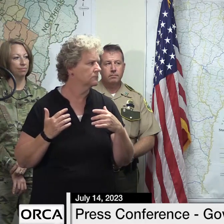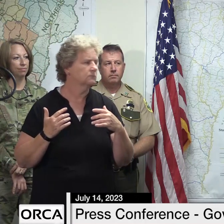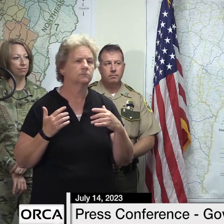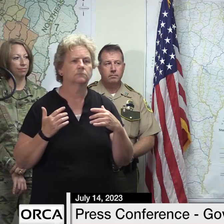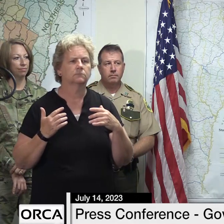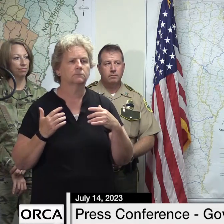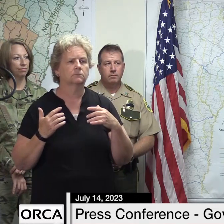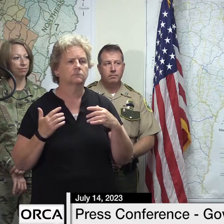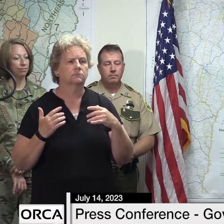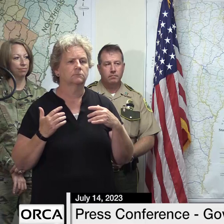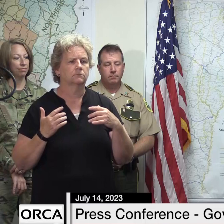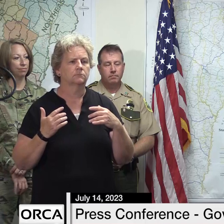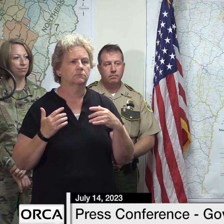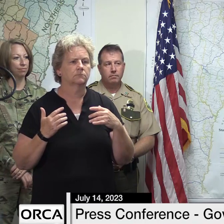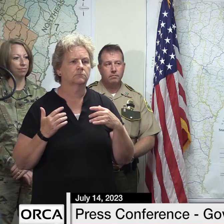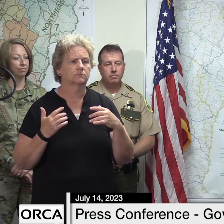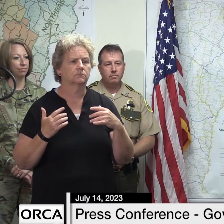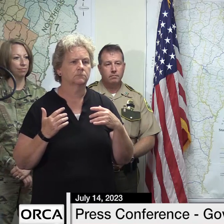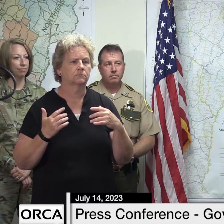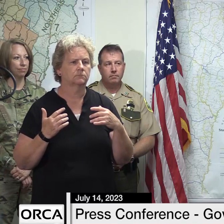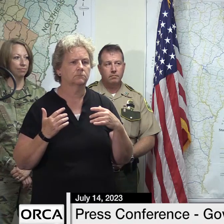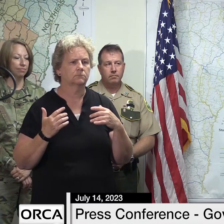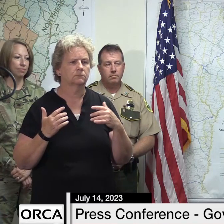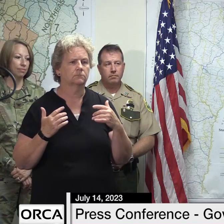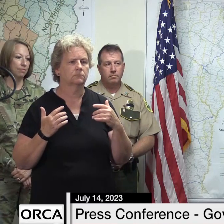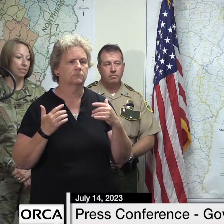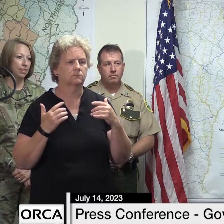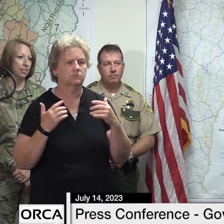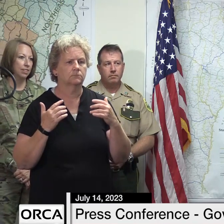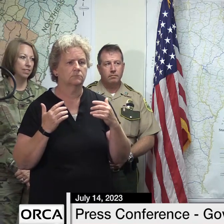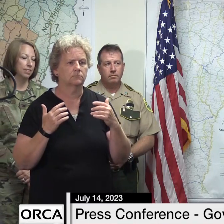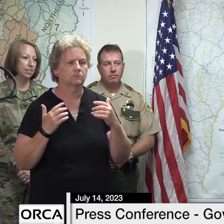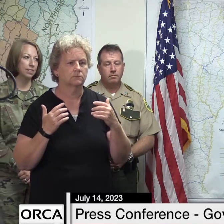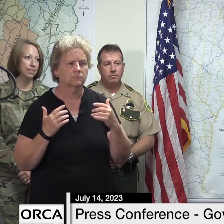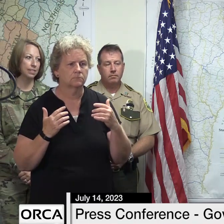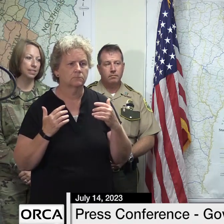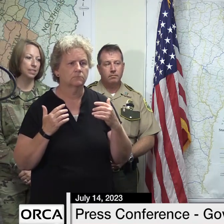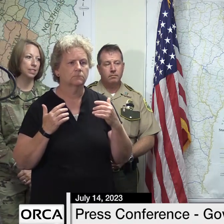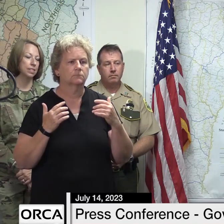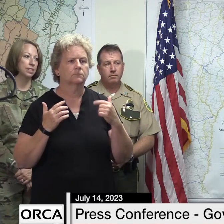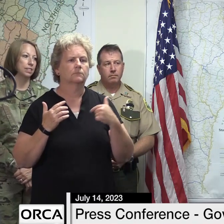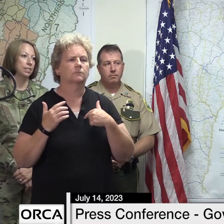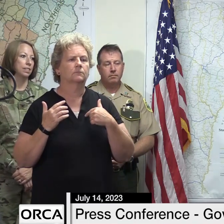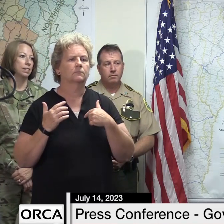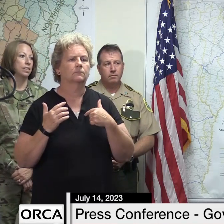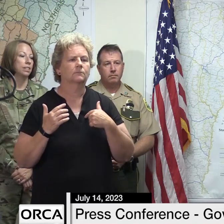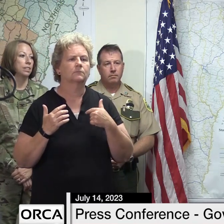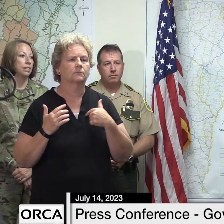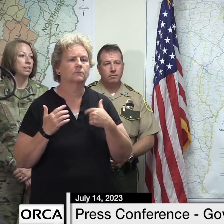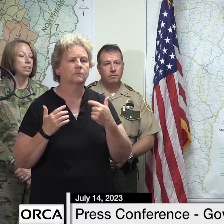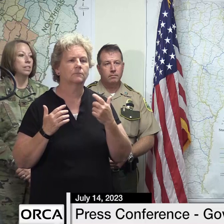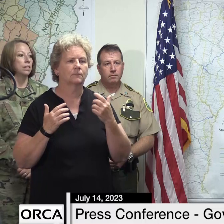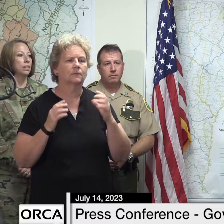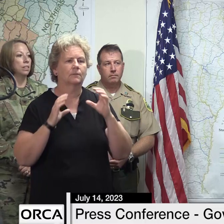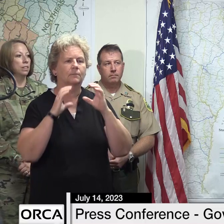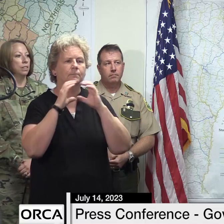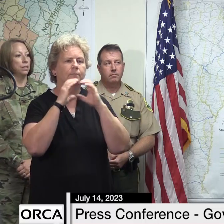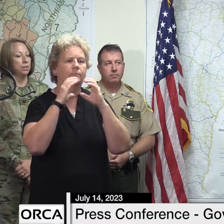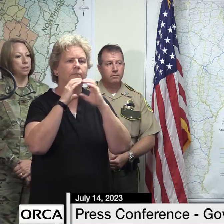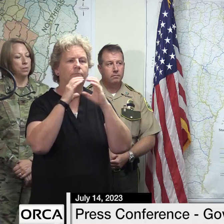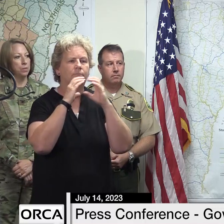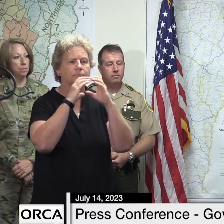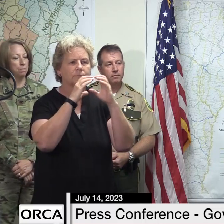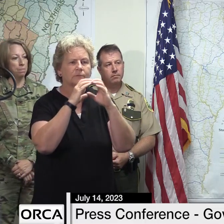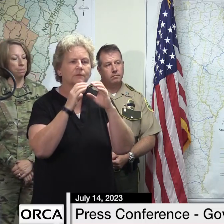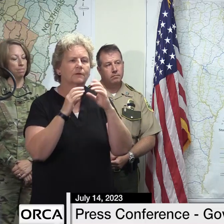I was involved, I guess, during Irene with many of the mobile home parks throughout the state. In fact, a lot of the deconstruction, recycling, and so forth